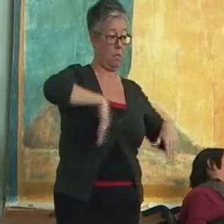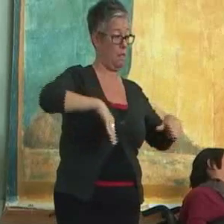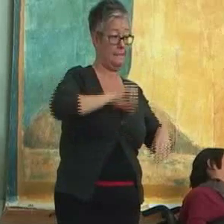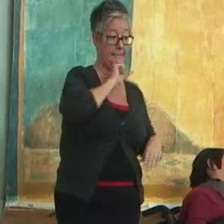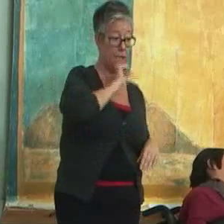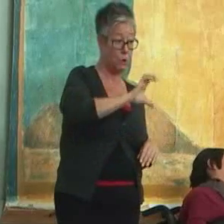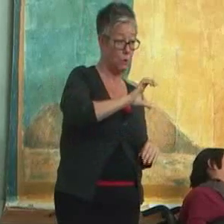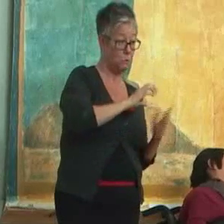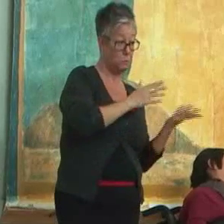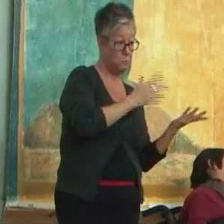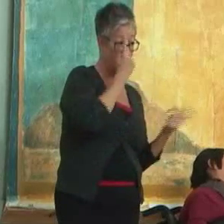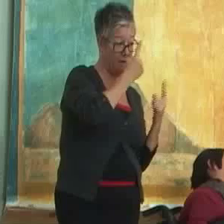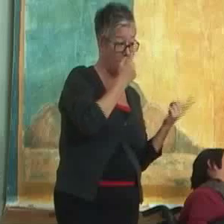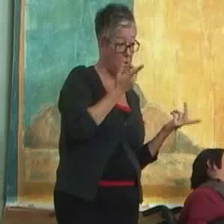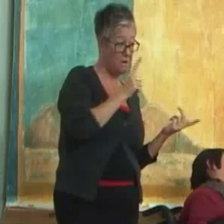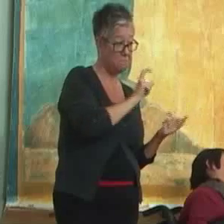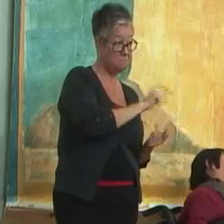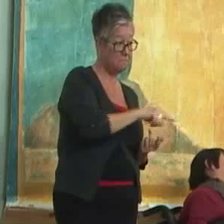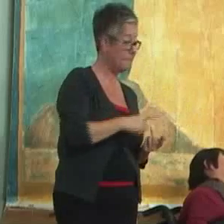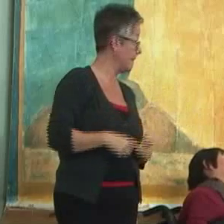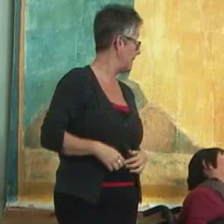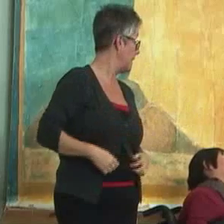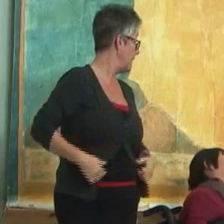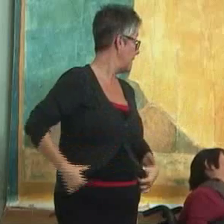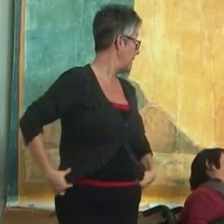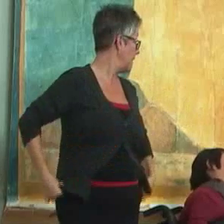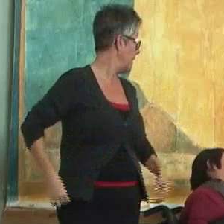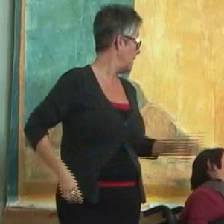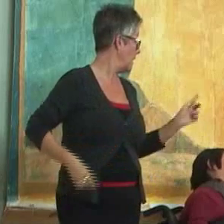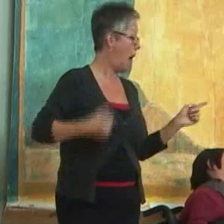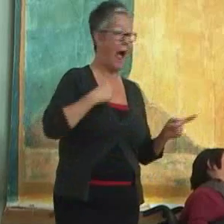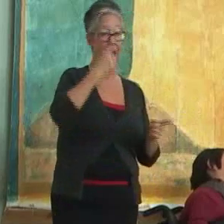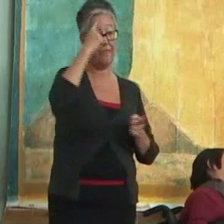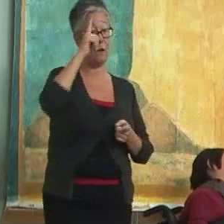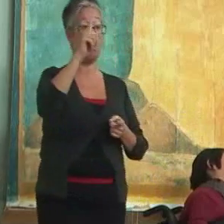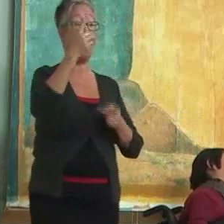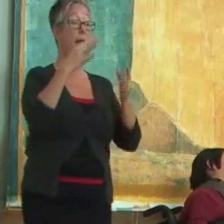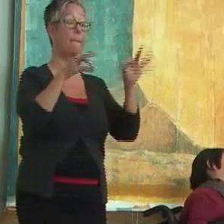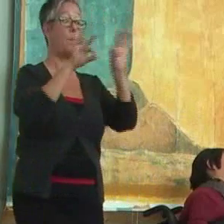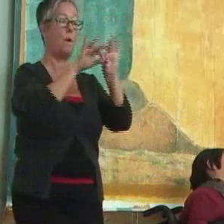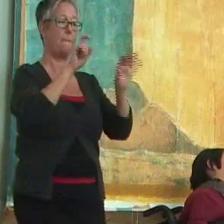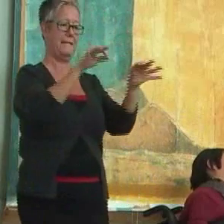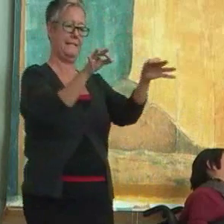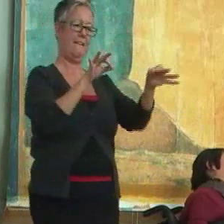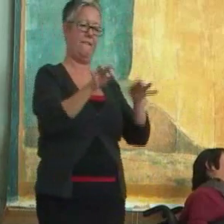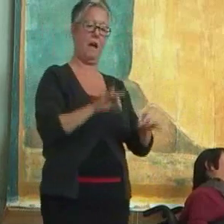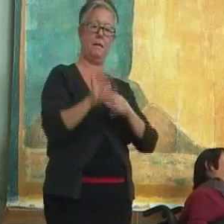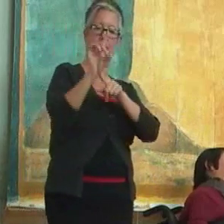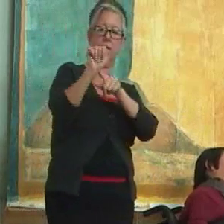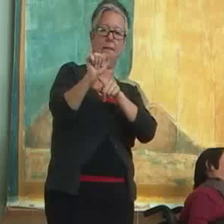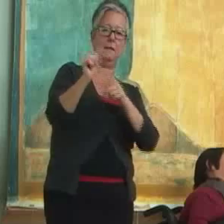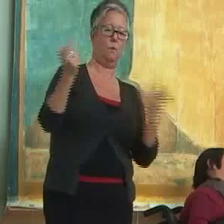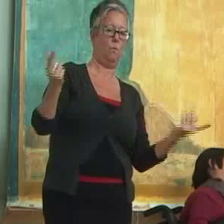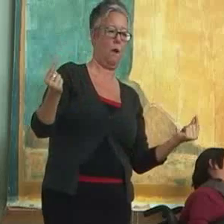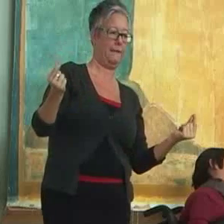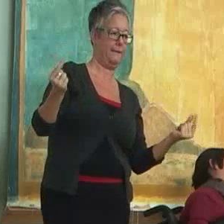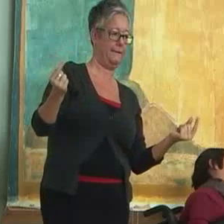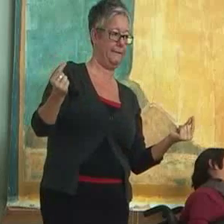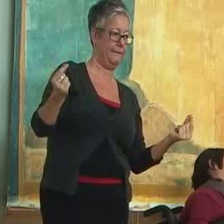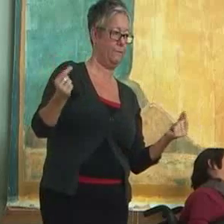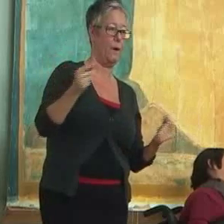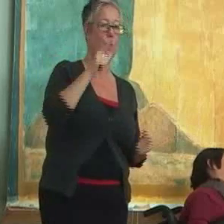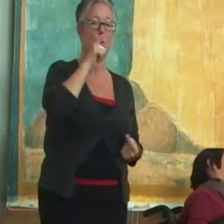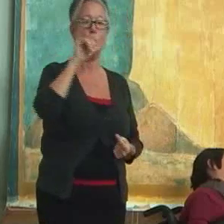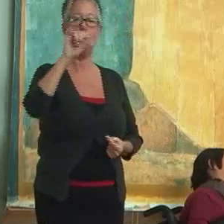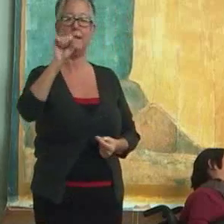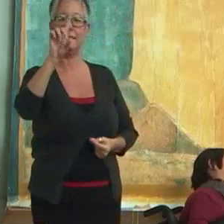senior citizens? Subject to defining that, because as some of the earlier questions said, who's disabled, who's